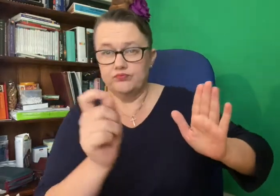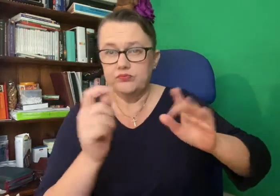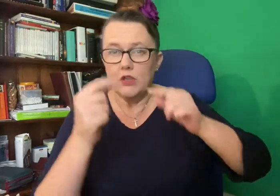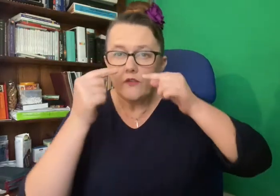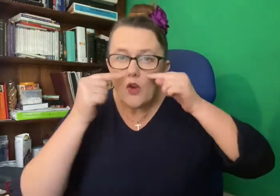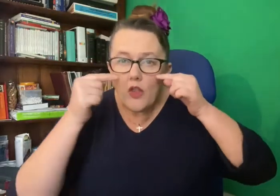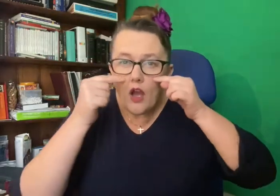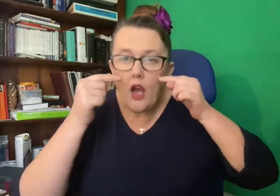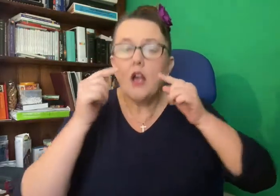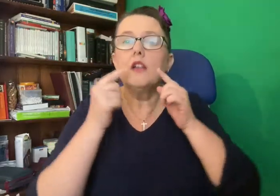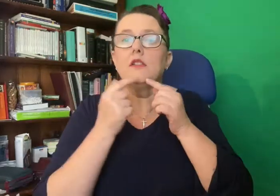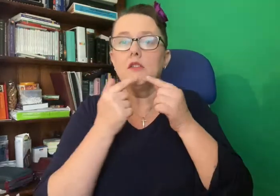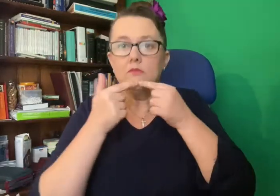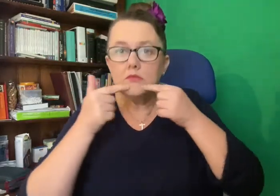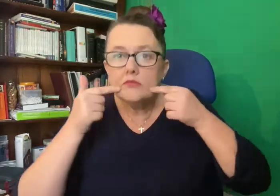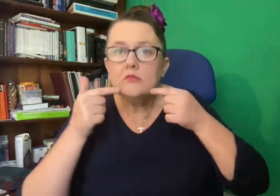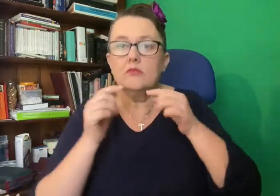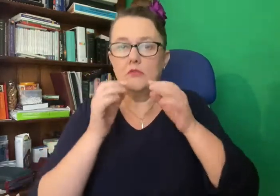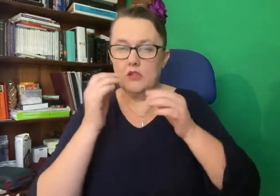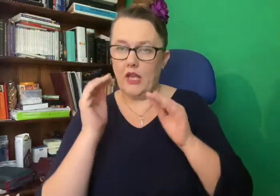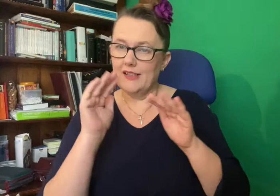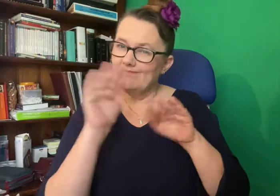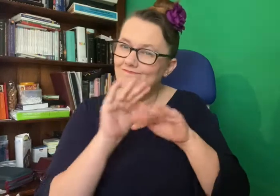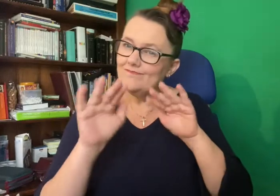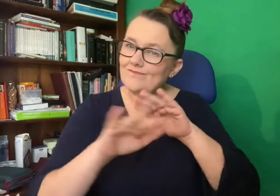the shadows to the face to give that illusion.